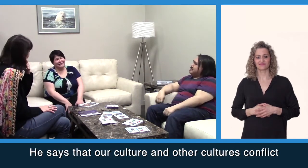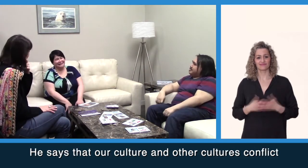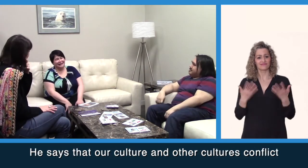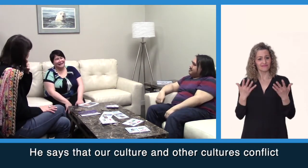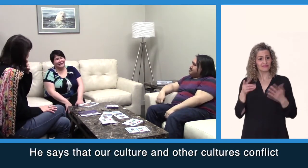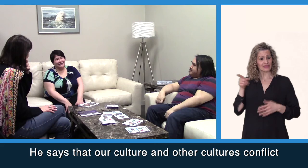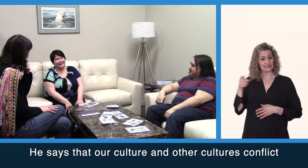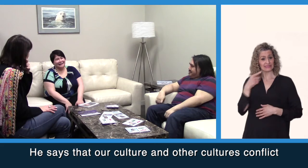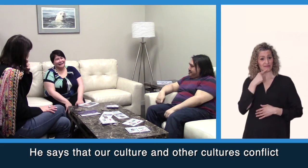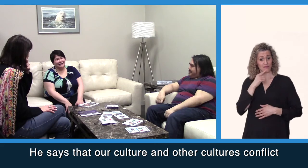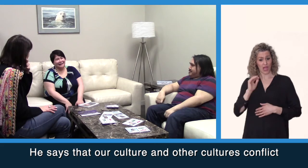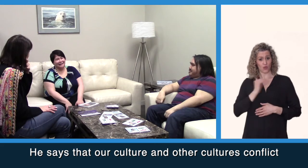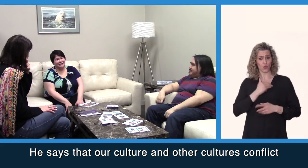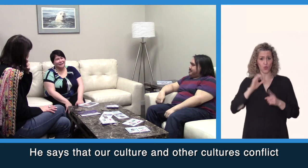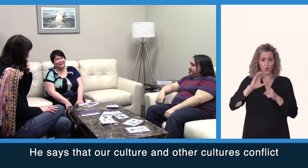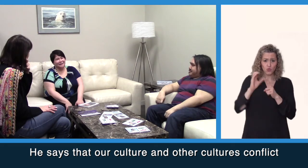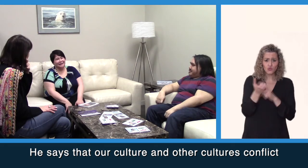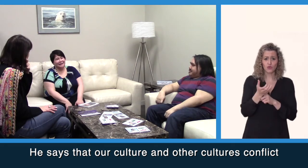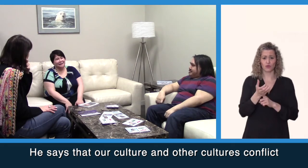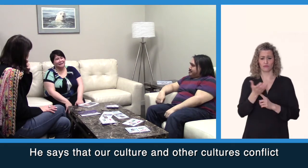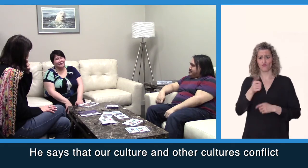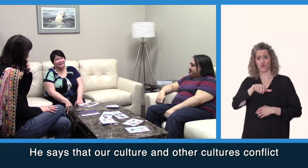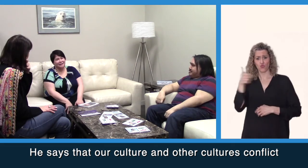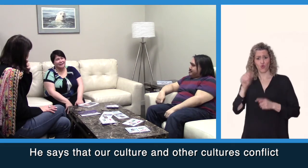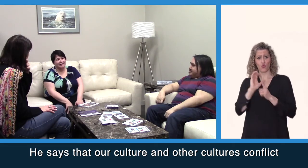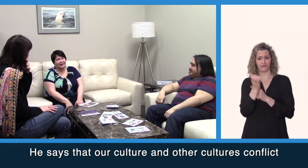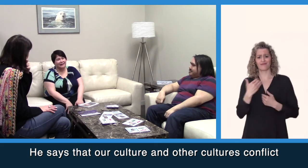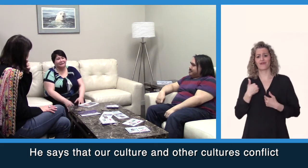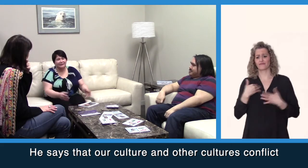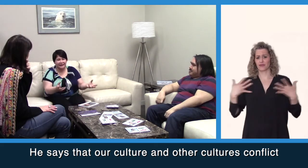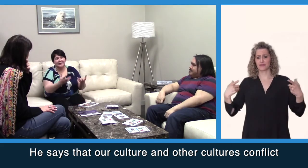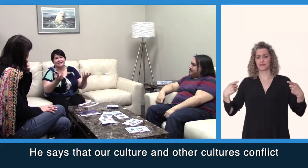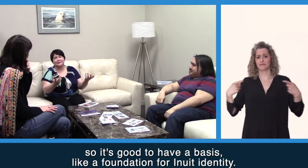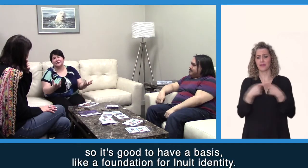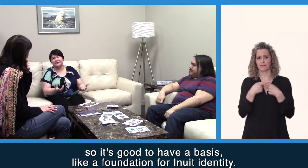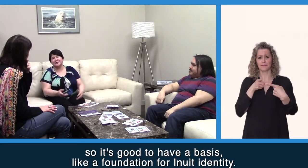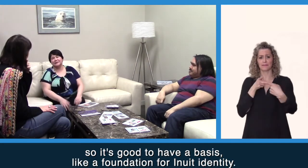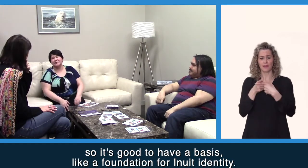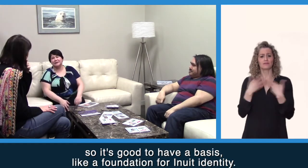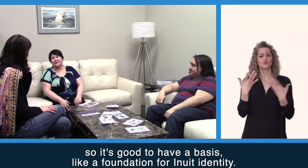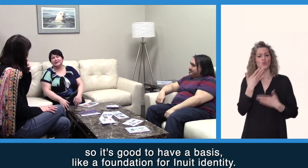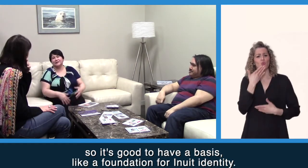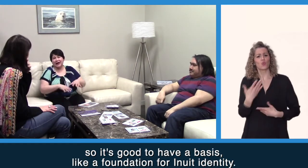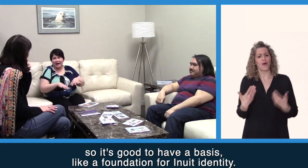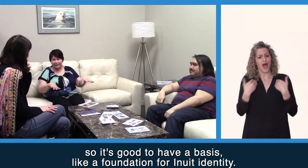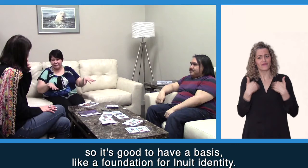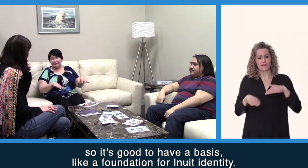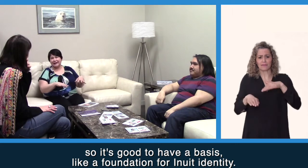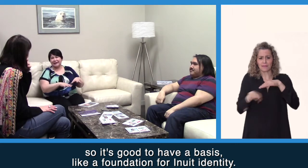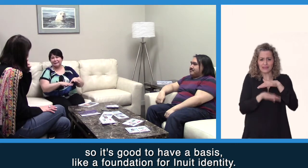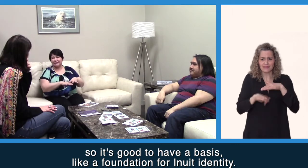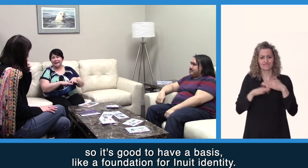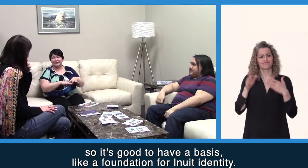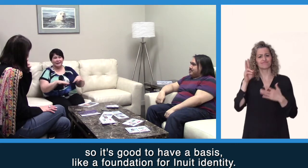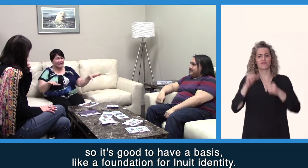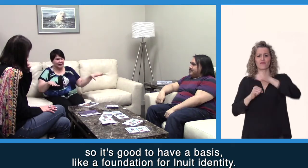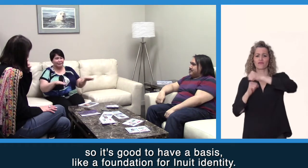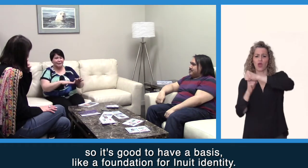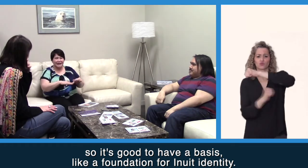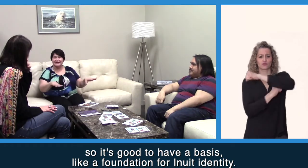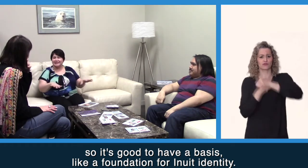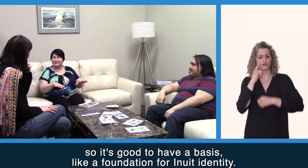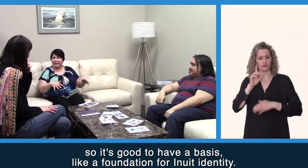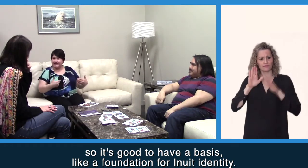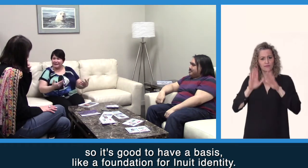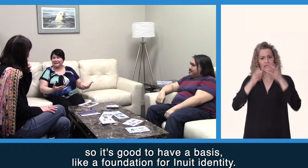He said our culture and other cultures conflict, so it's good to have I'm thinking